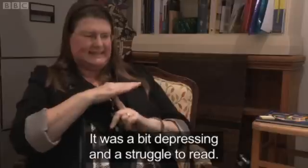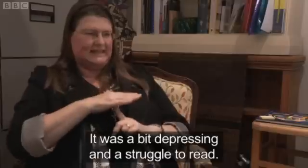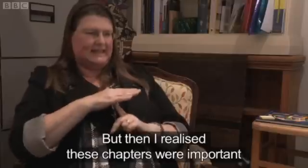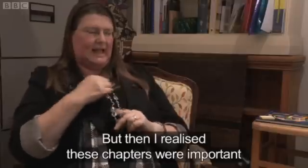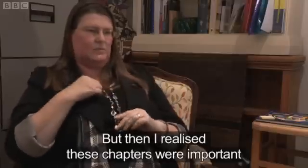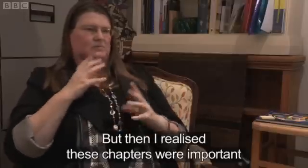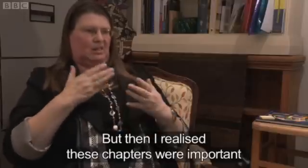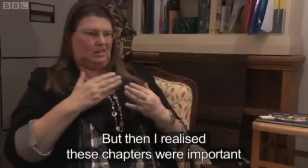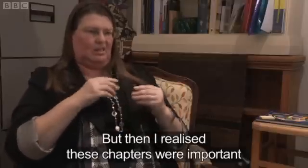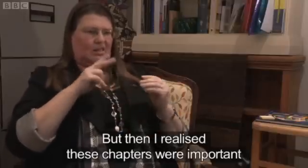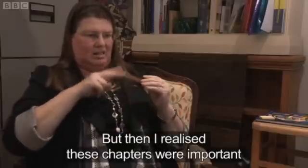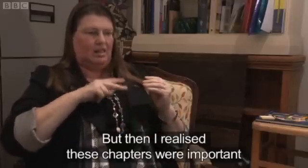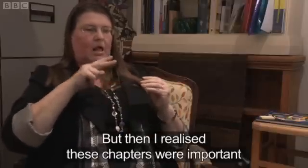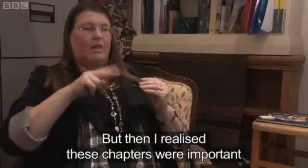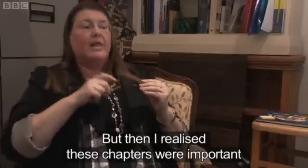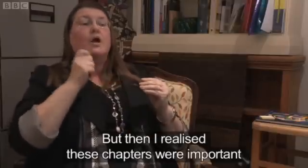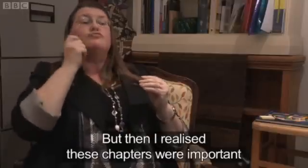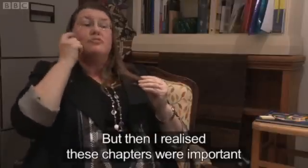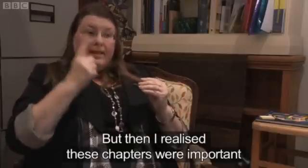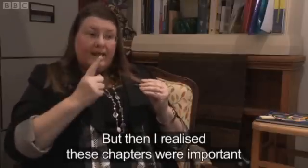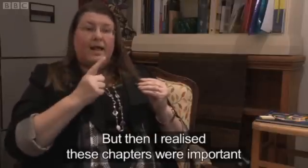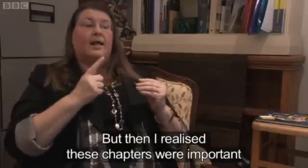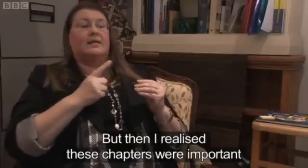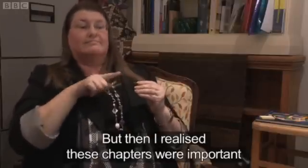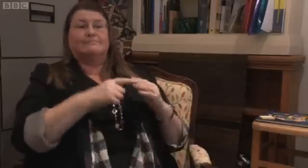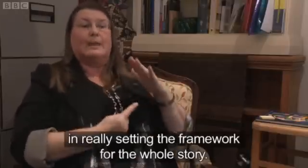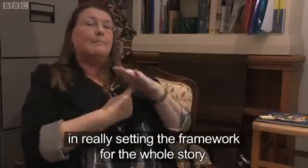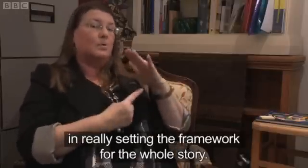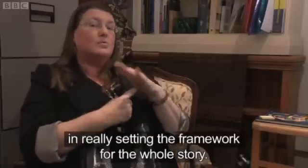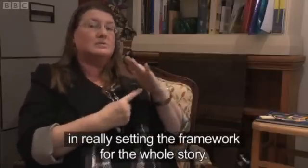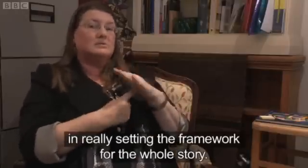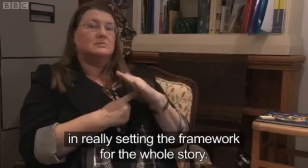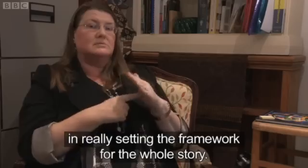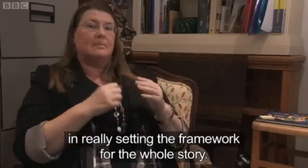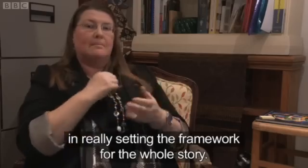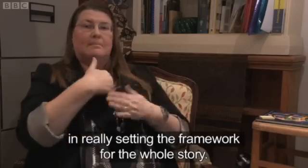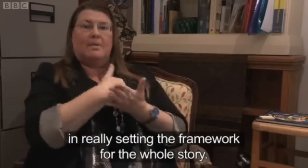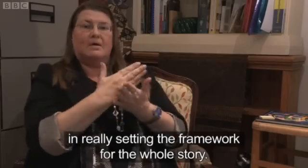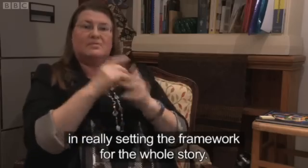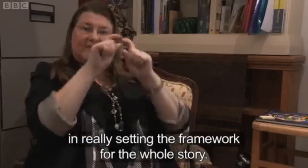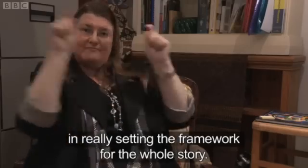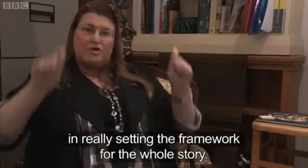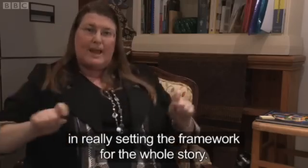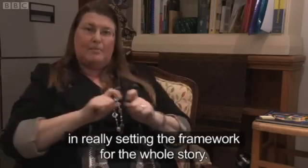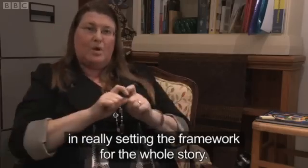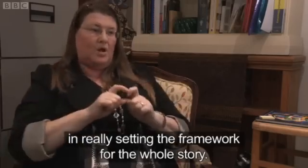but then I realised these chapters were important in really setting the framework for the whole story.